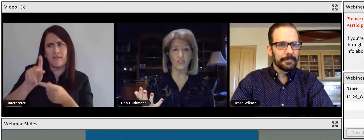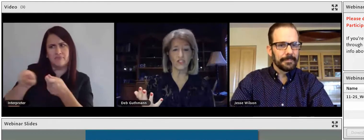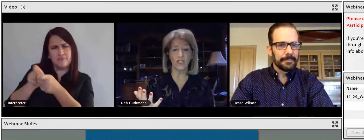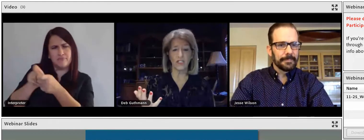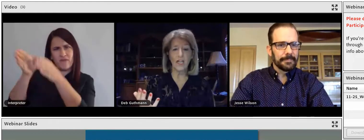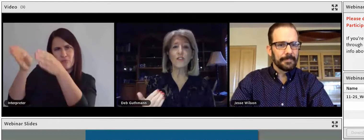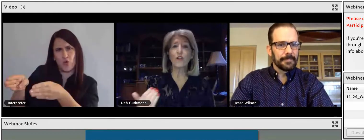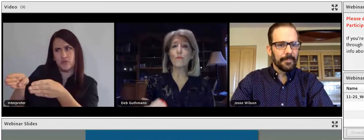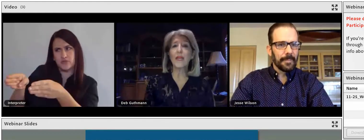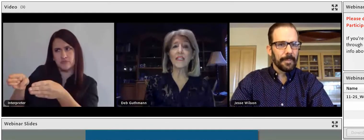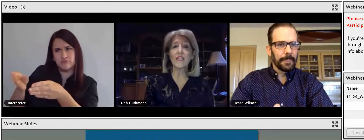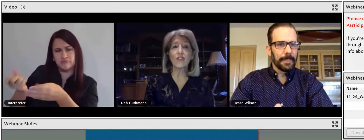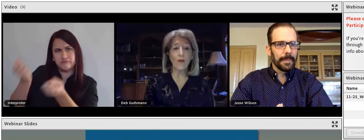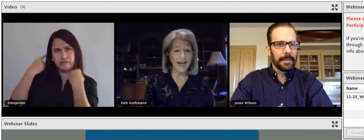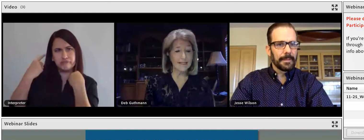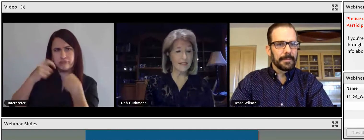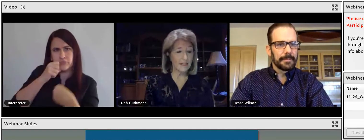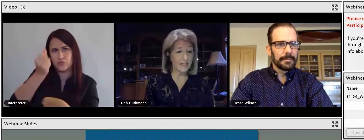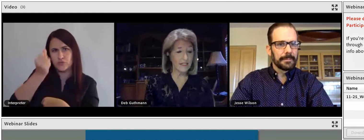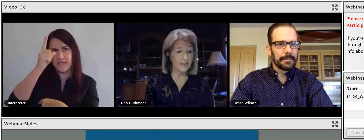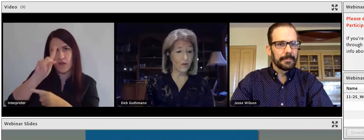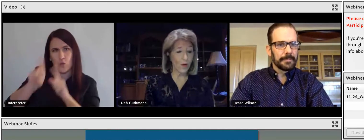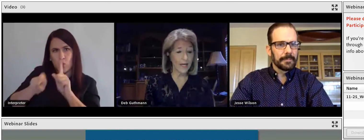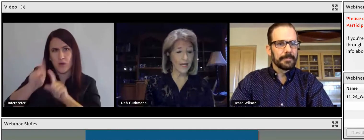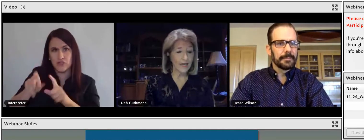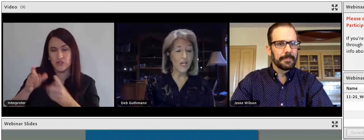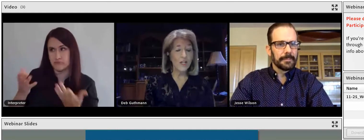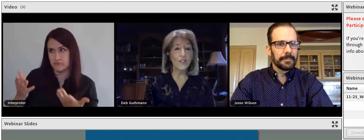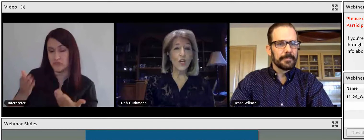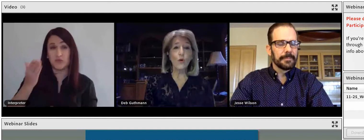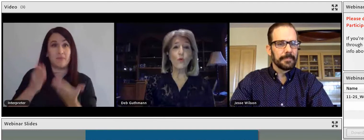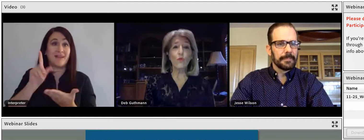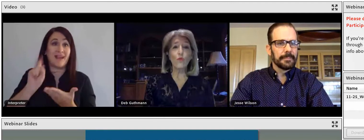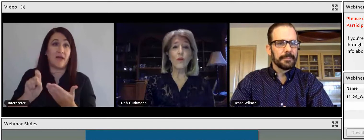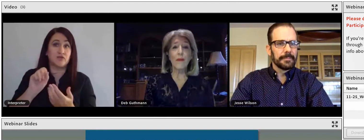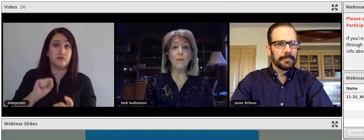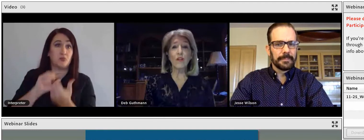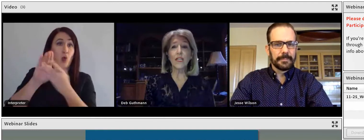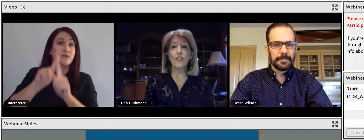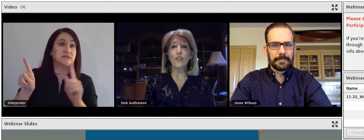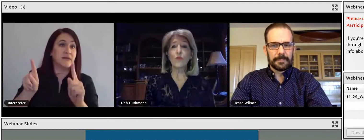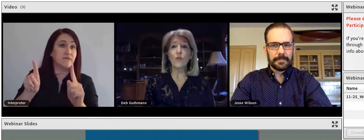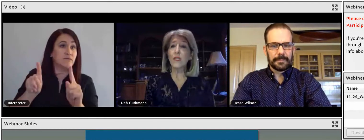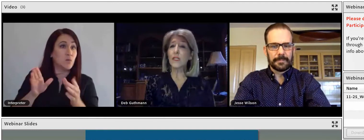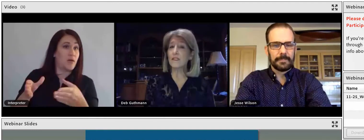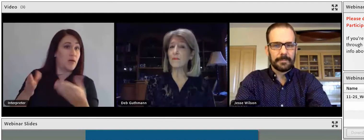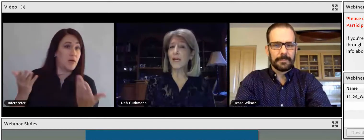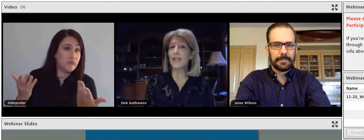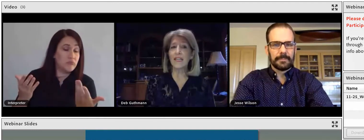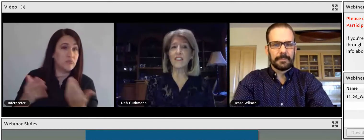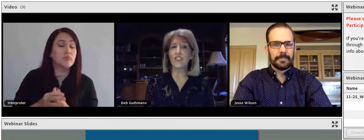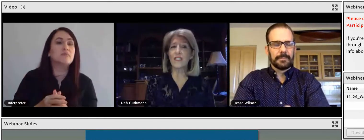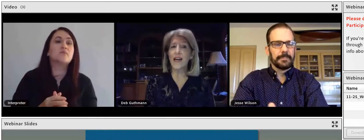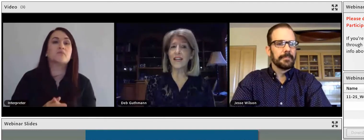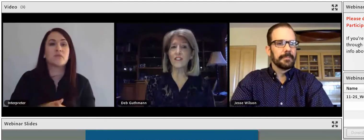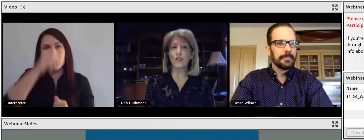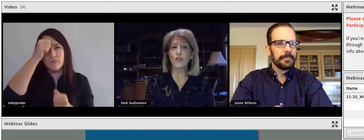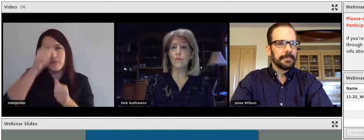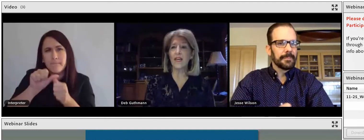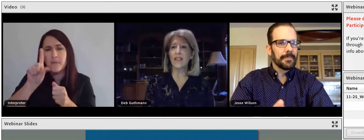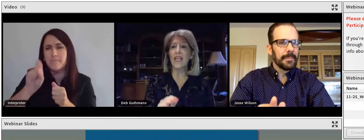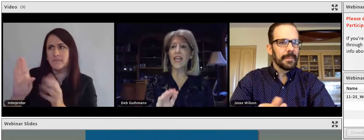isn't understanding the question. So you may need to ask it in a different way. So remembering to really listen and